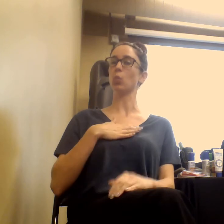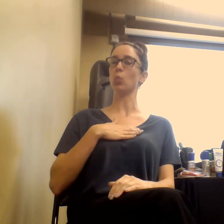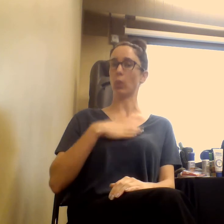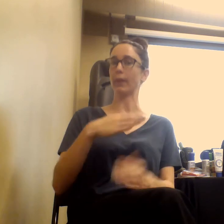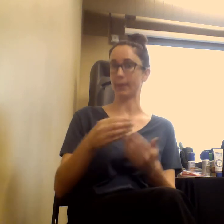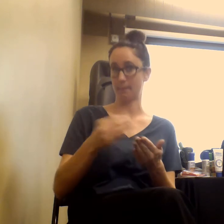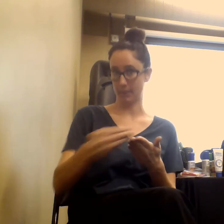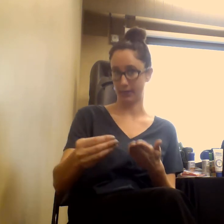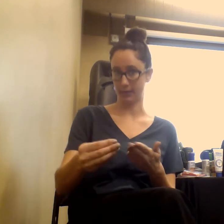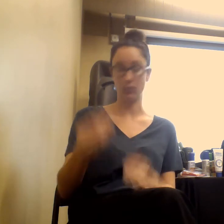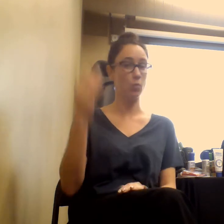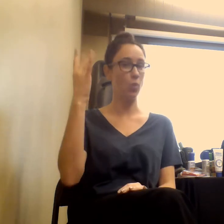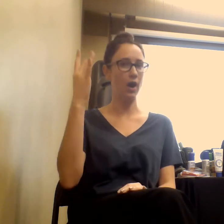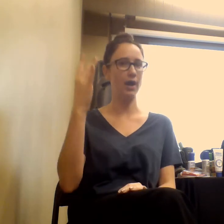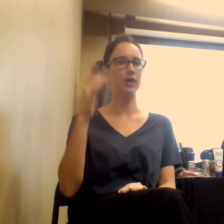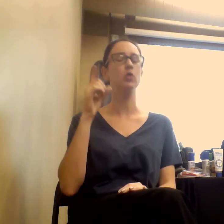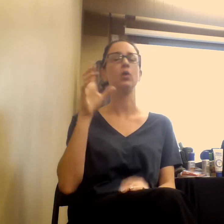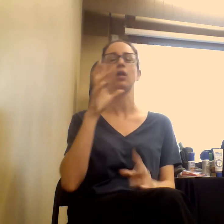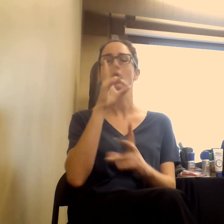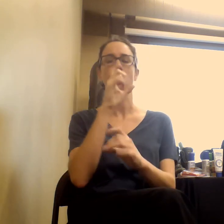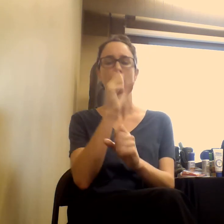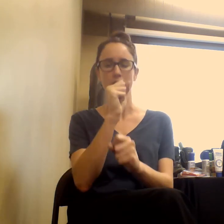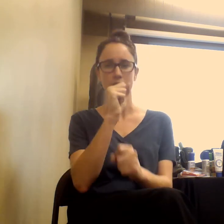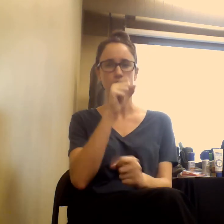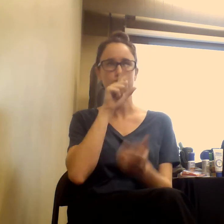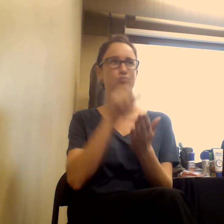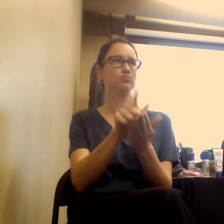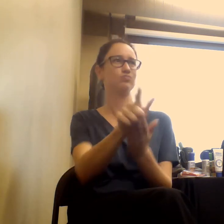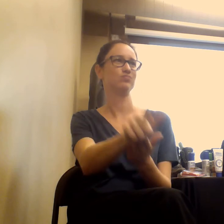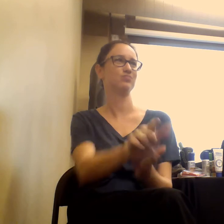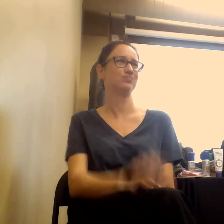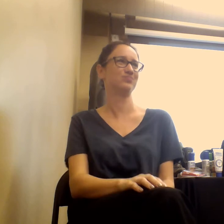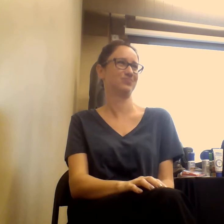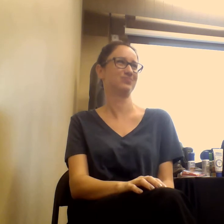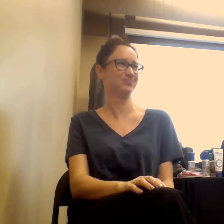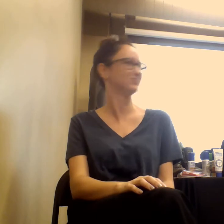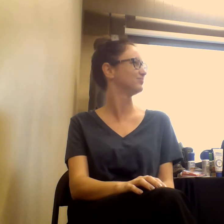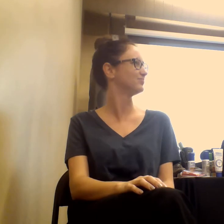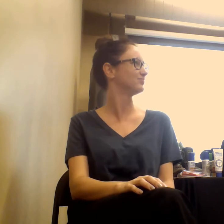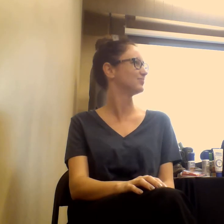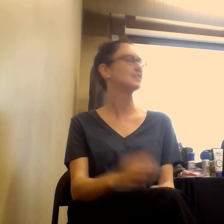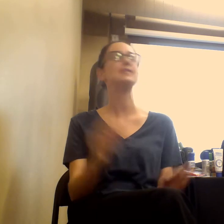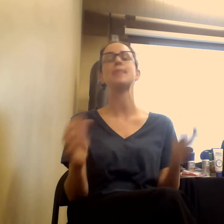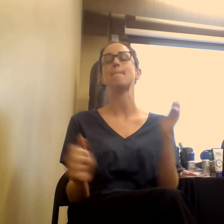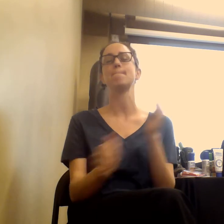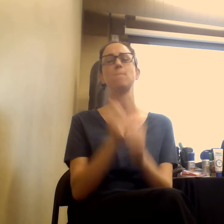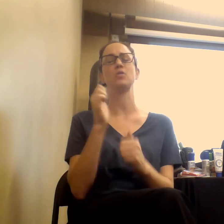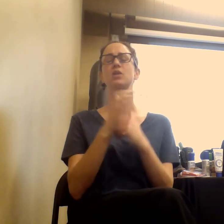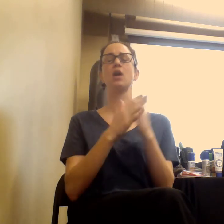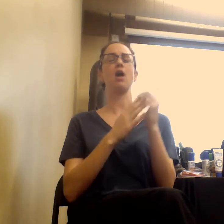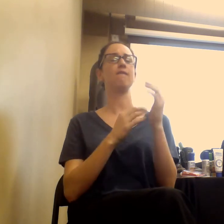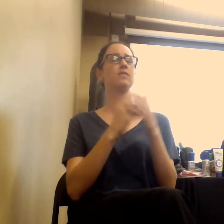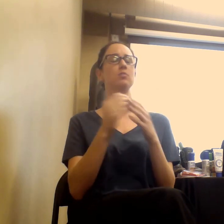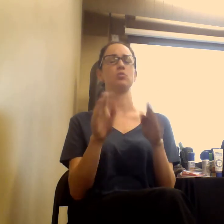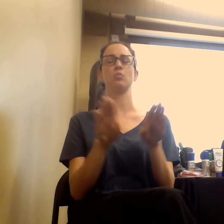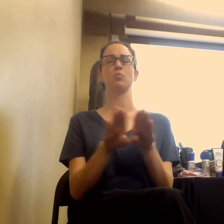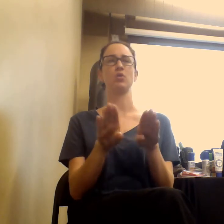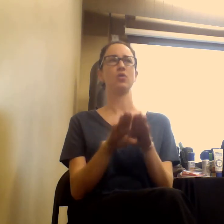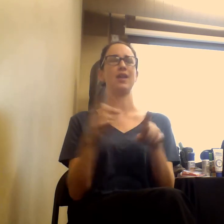will guarantee it. It is the most comfortable boot I have ever worn in my life. They do make a